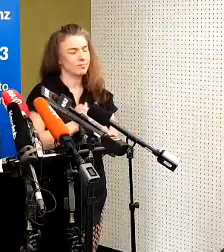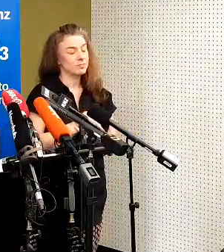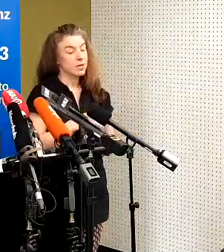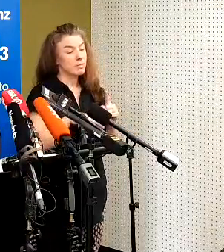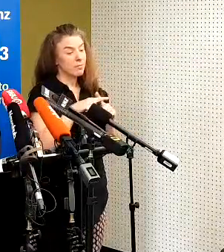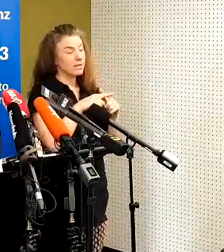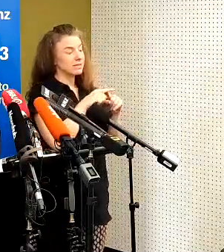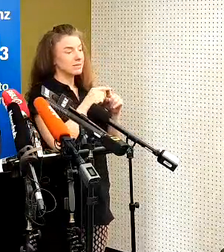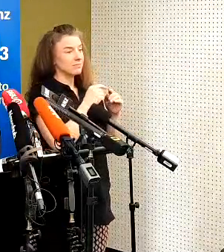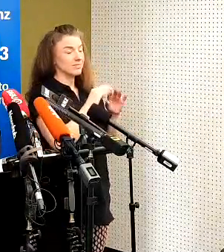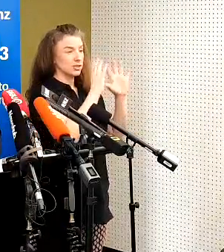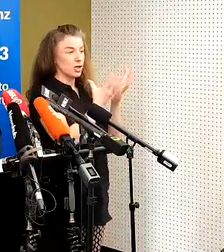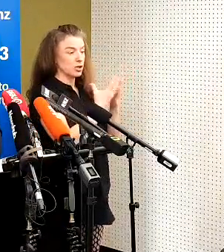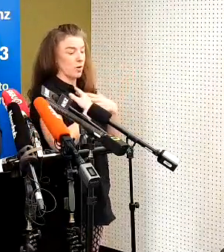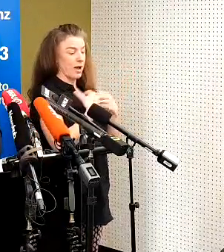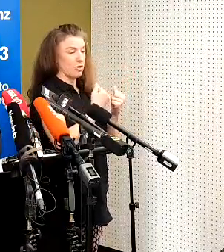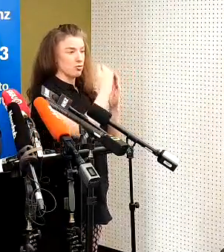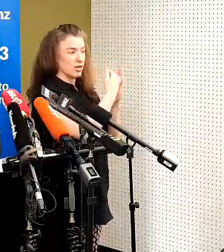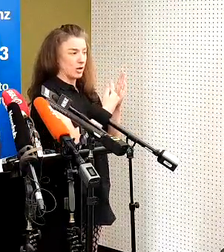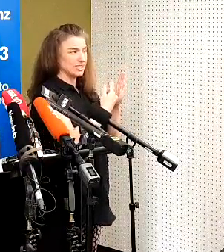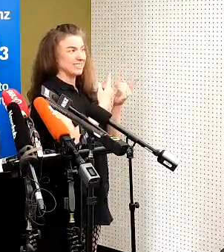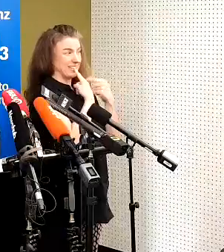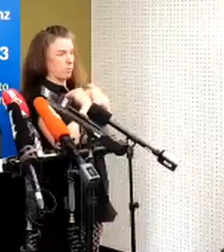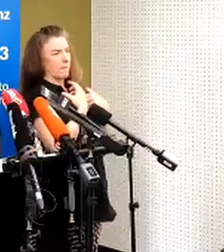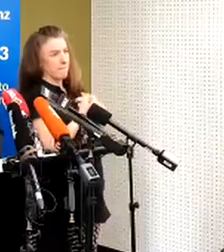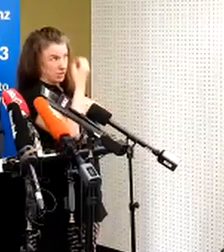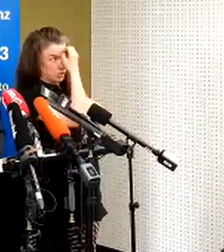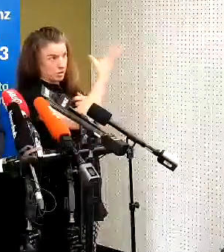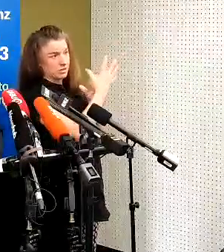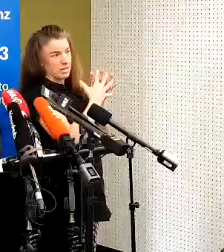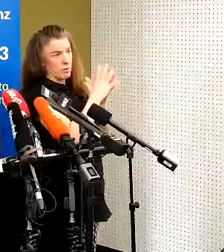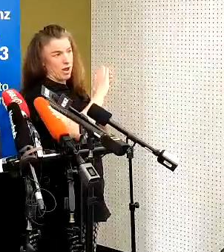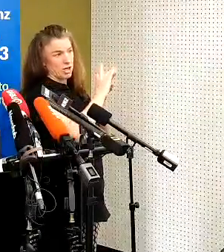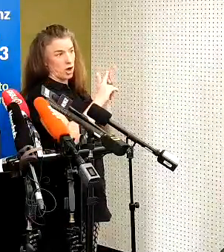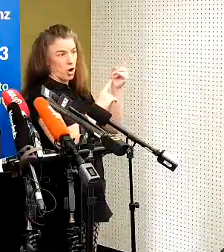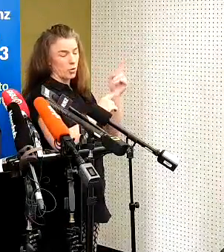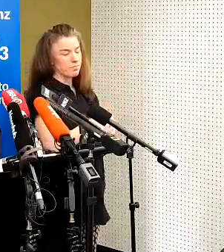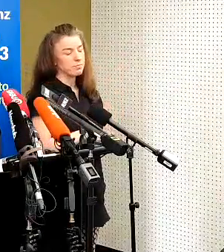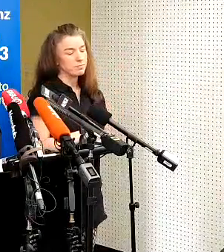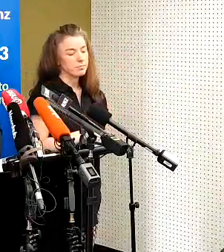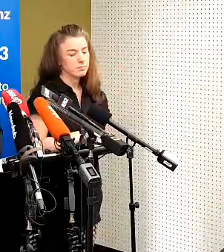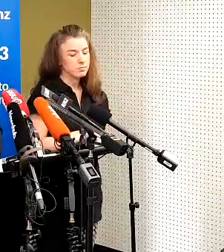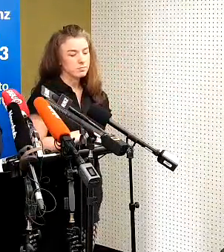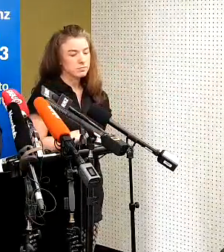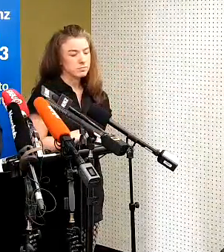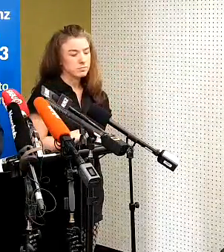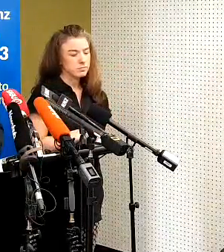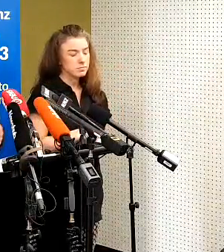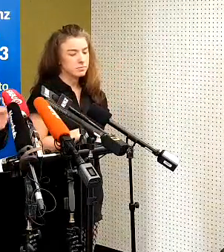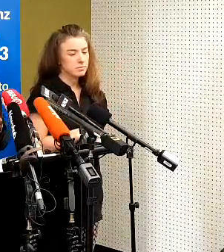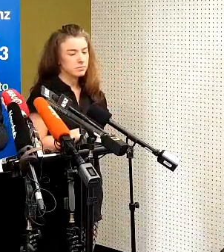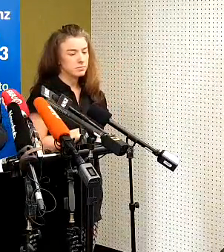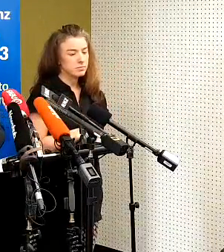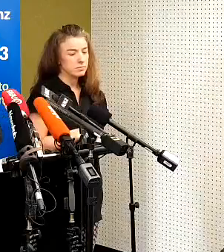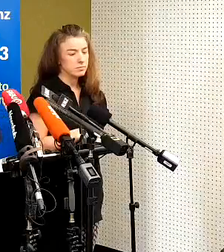the international health regulations to notify the WHO and the national focal points of other countries if